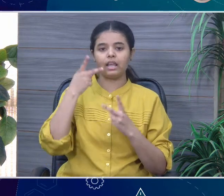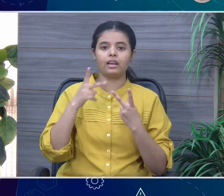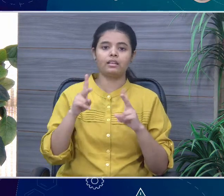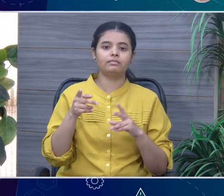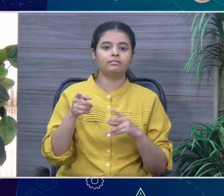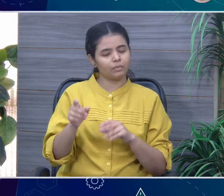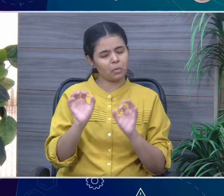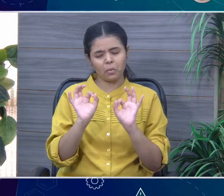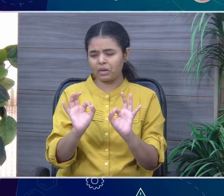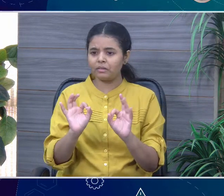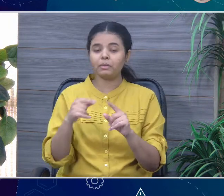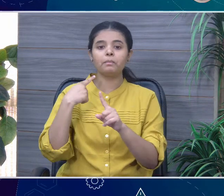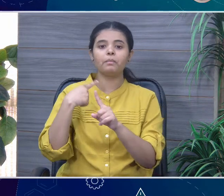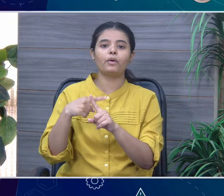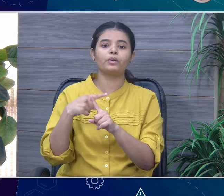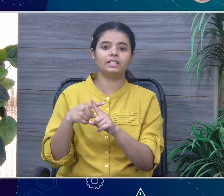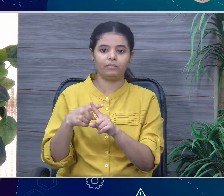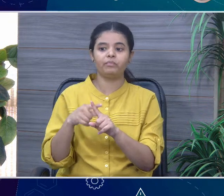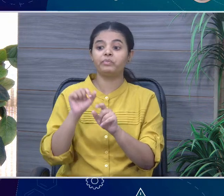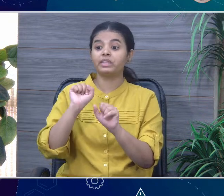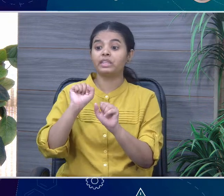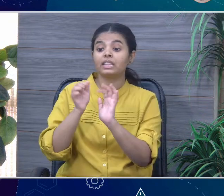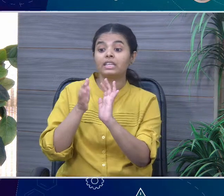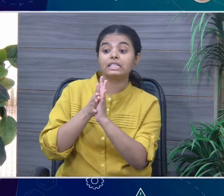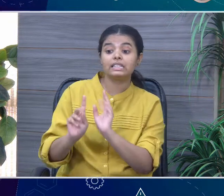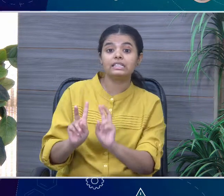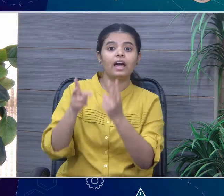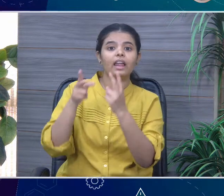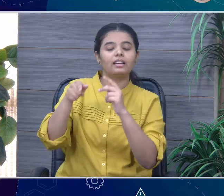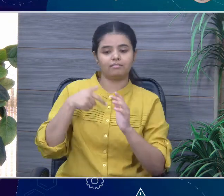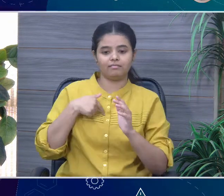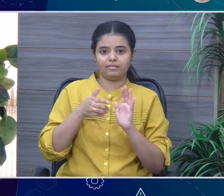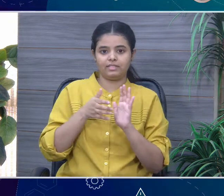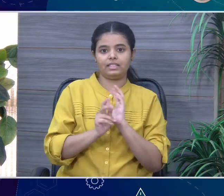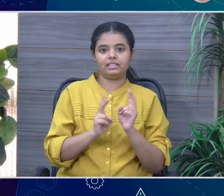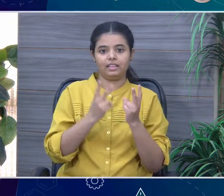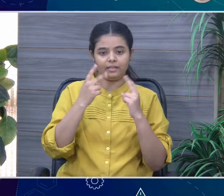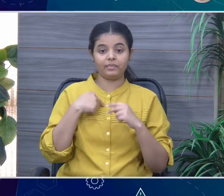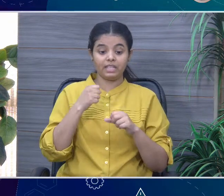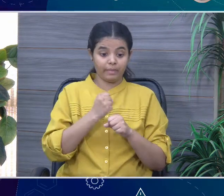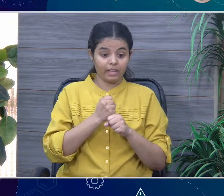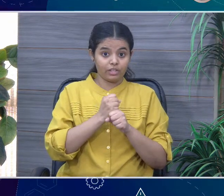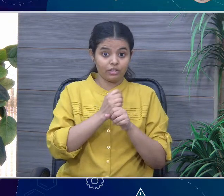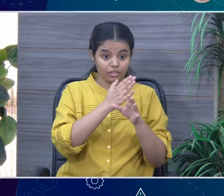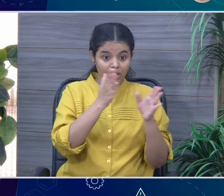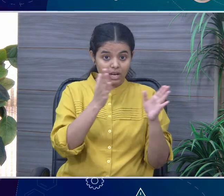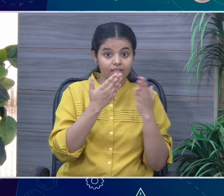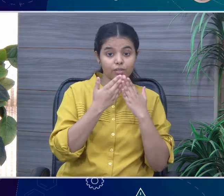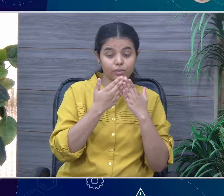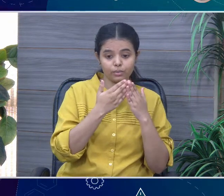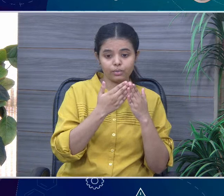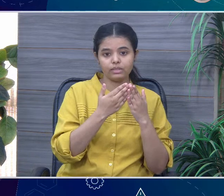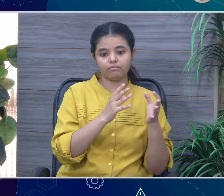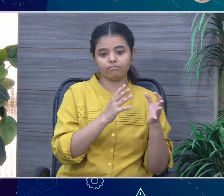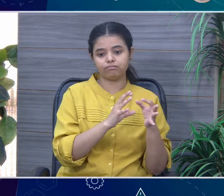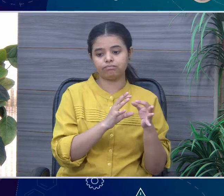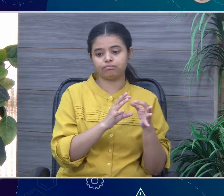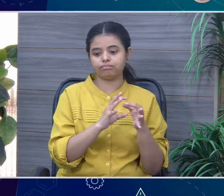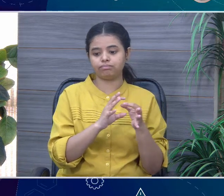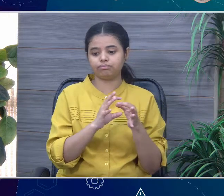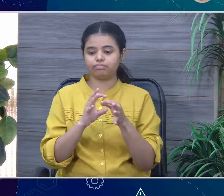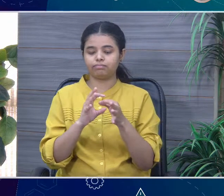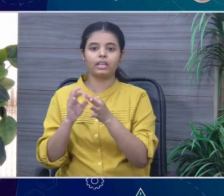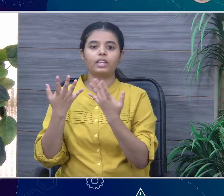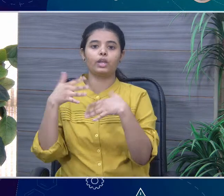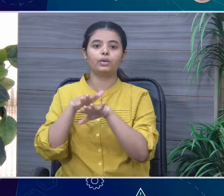phase where we are making a transition from general schools to inclusive schools, it has become